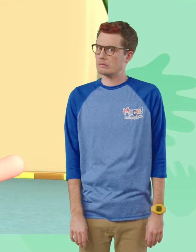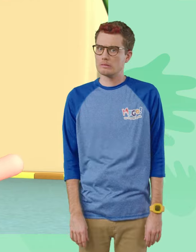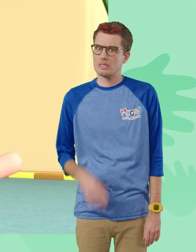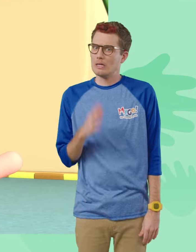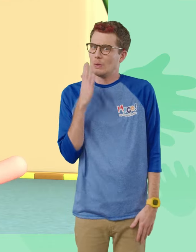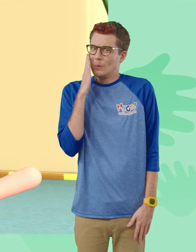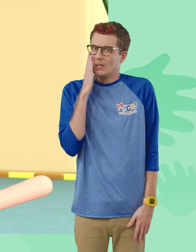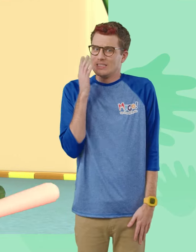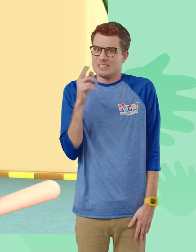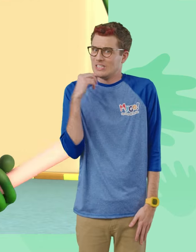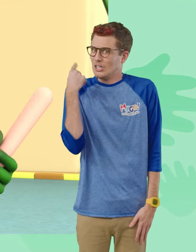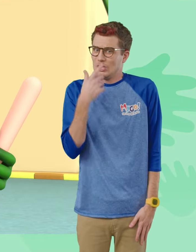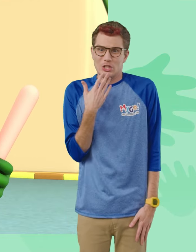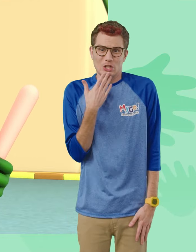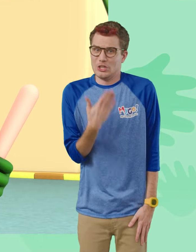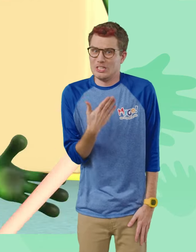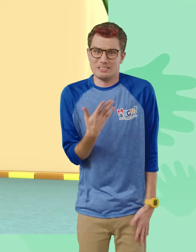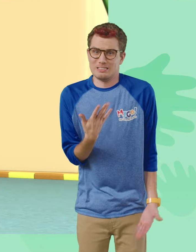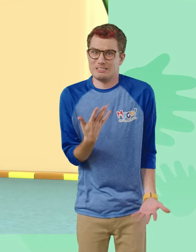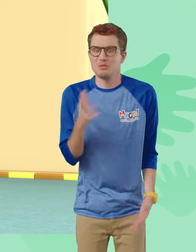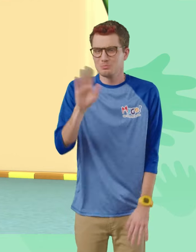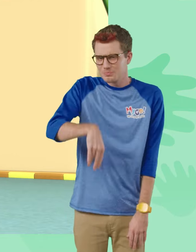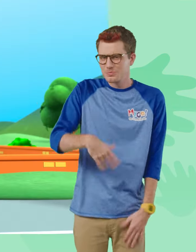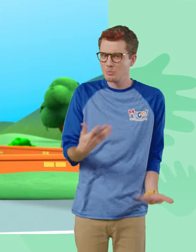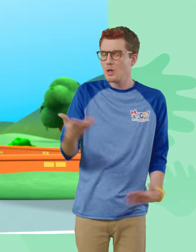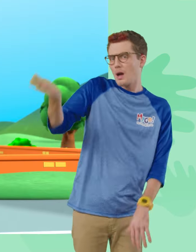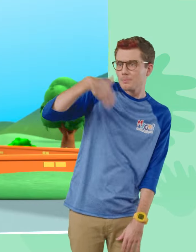Oh dear, she doesn't look good.